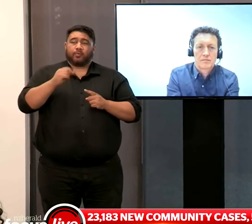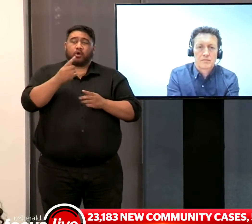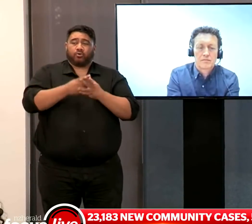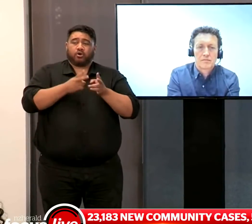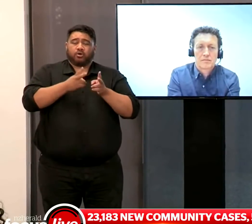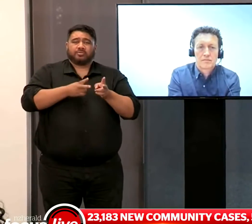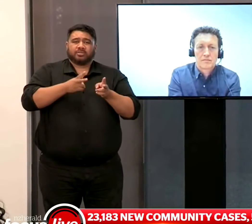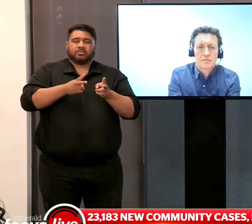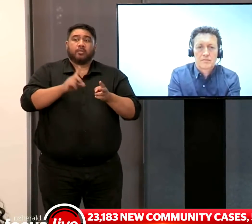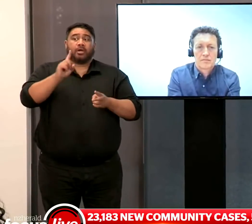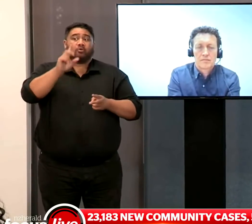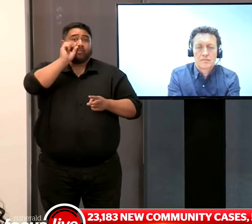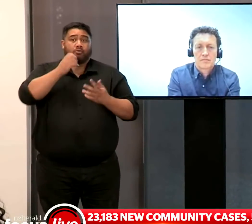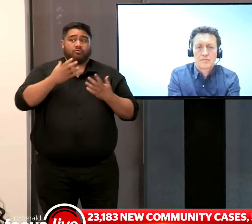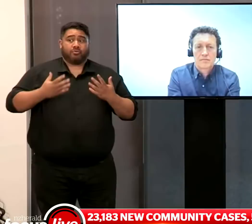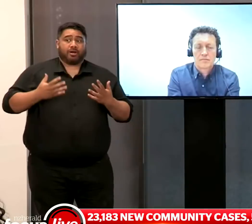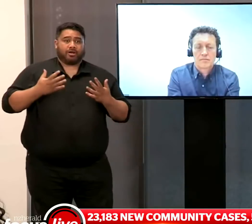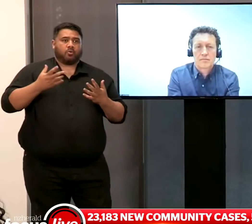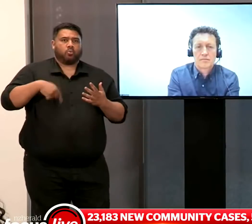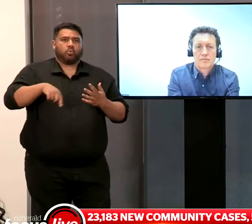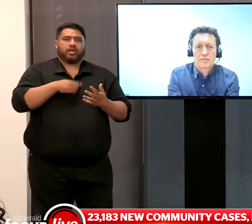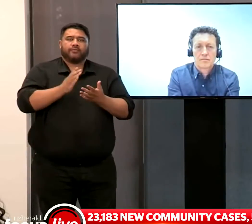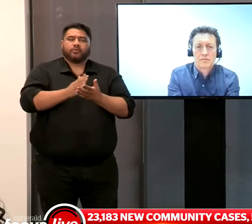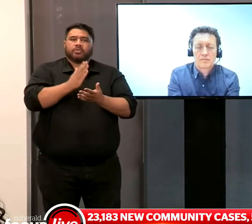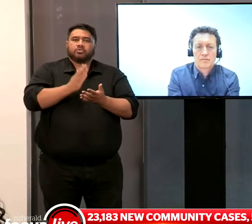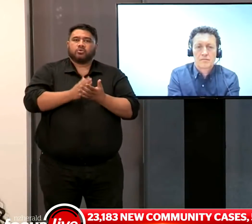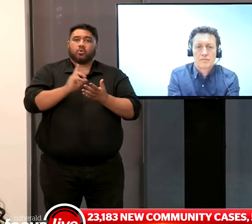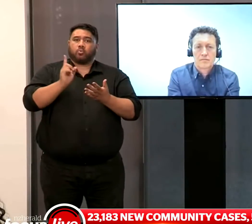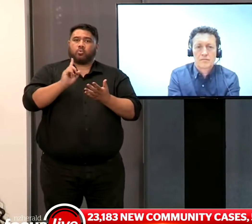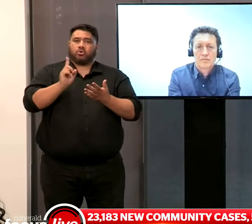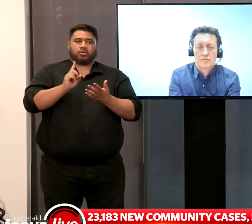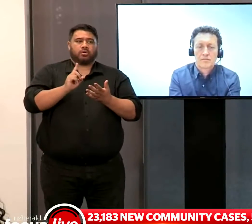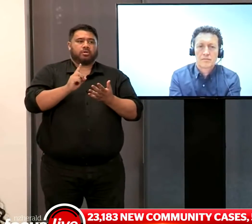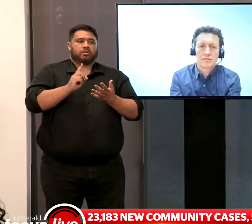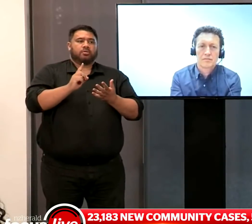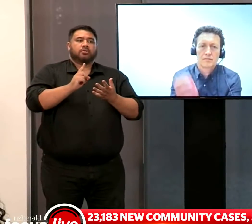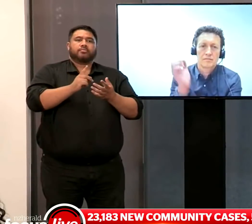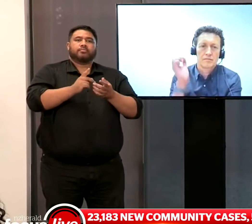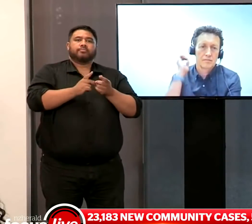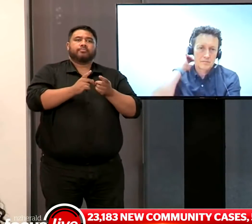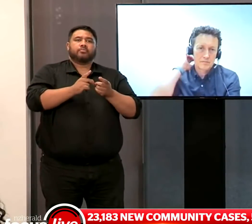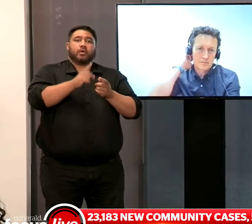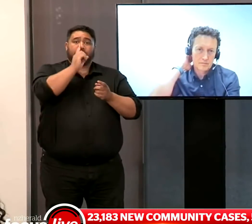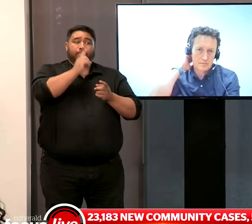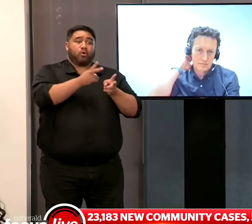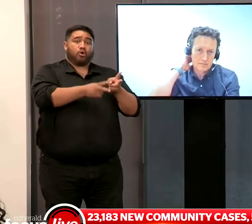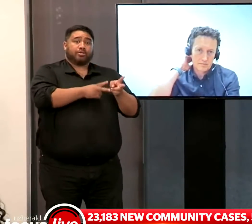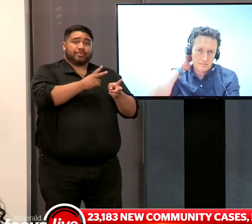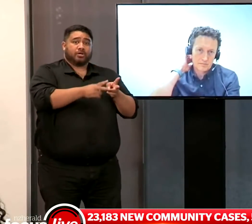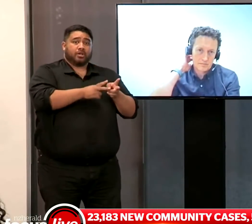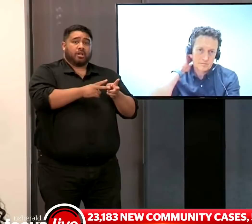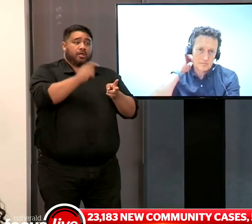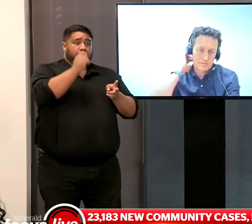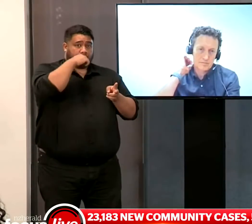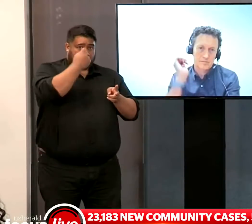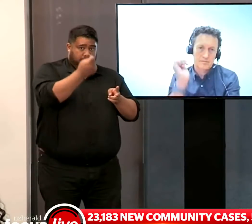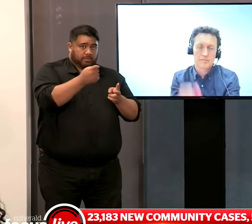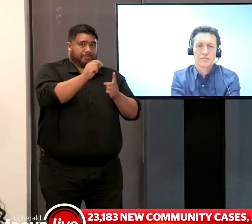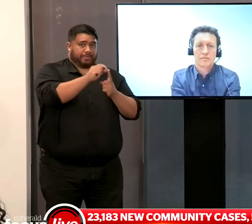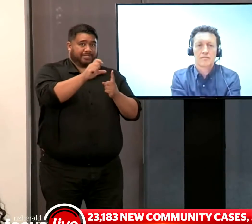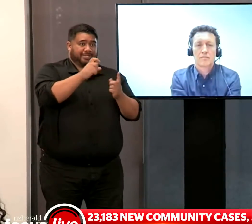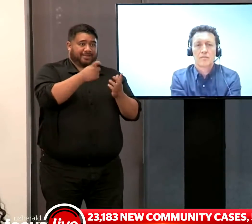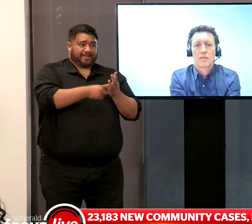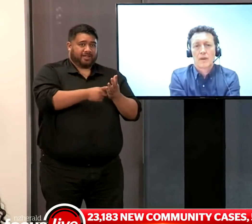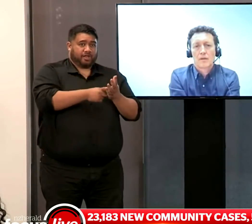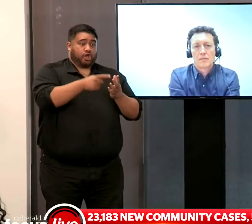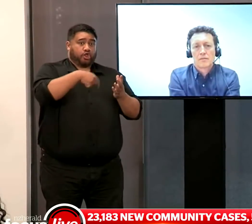having to ensure is that all the samples for people who are hospitalised who receive a PCR test,